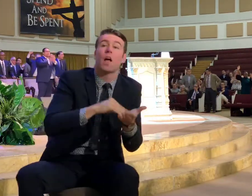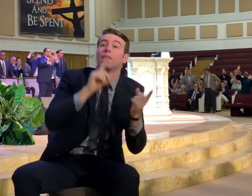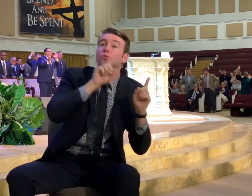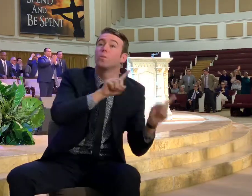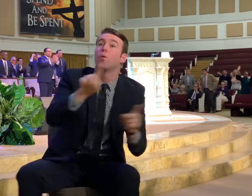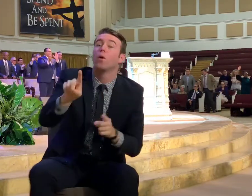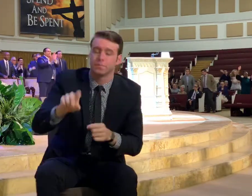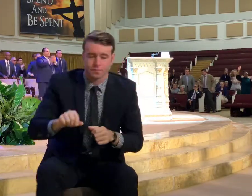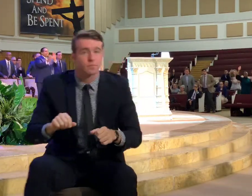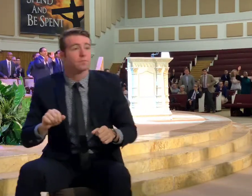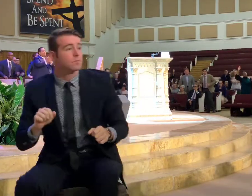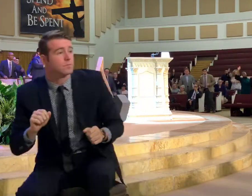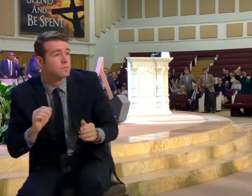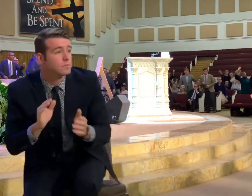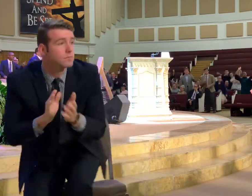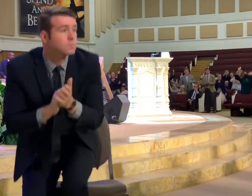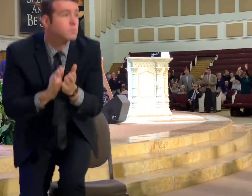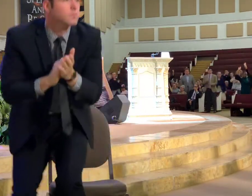report.